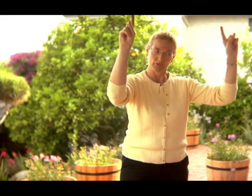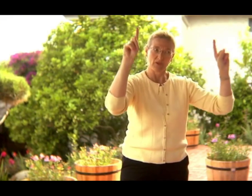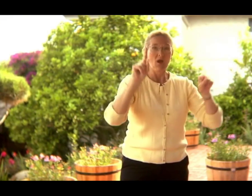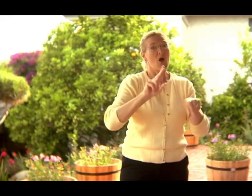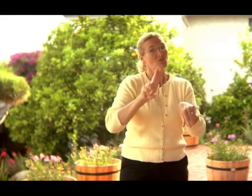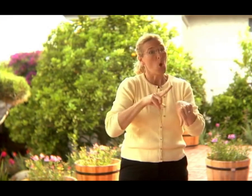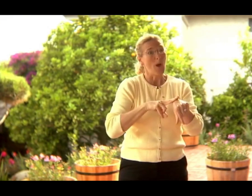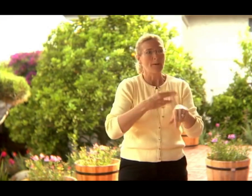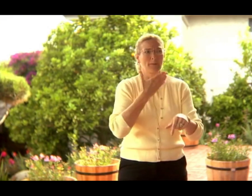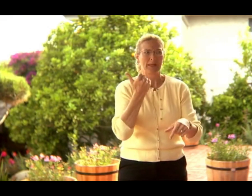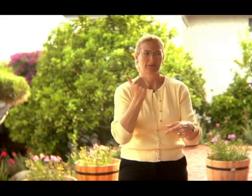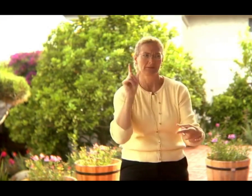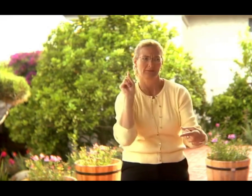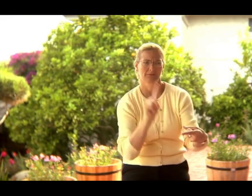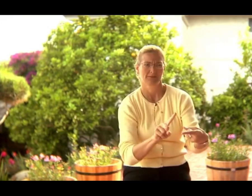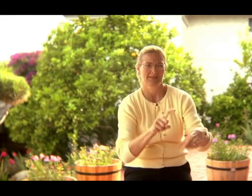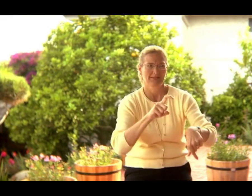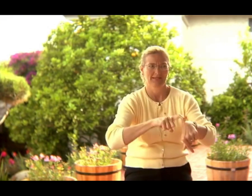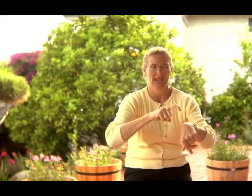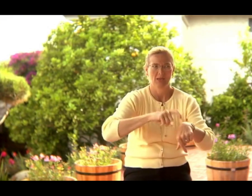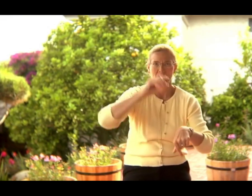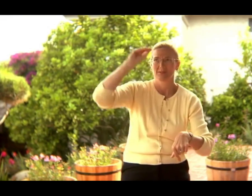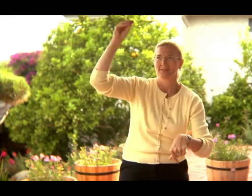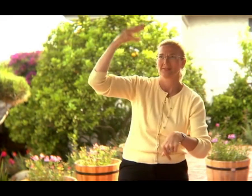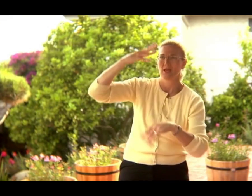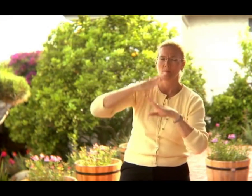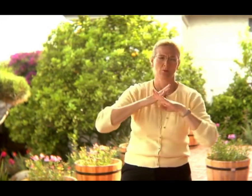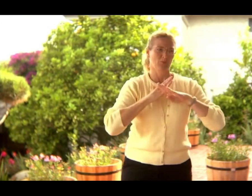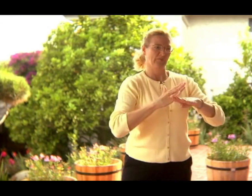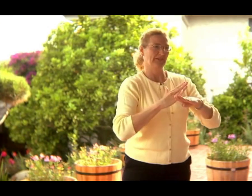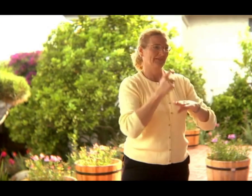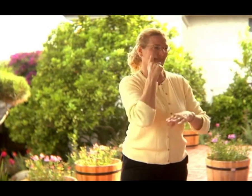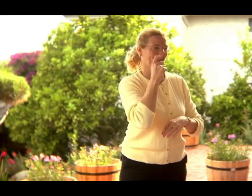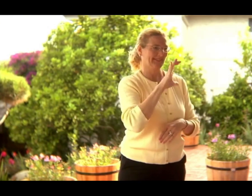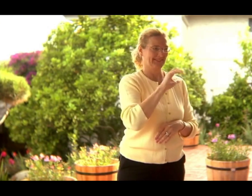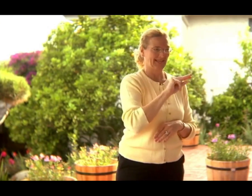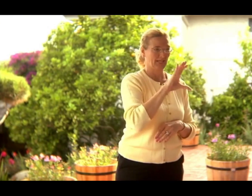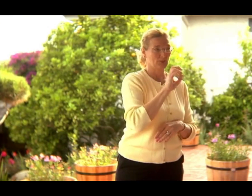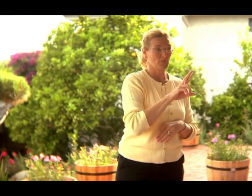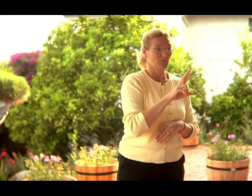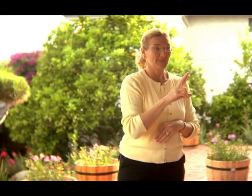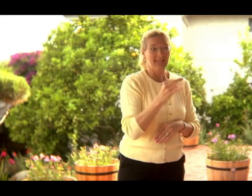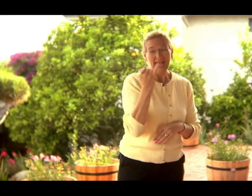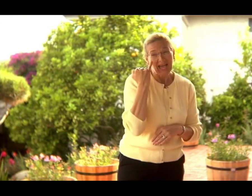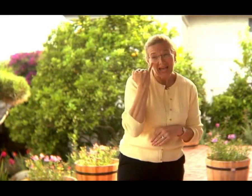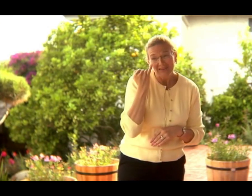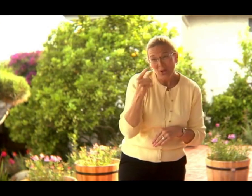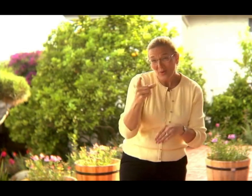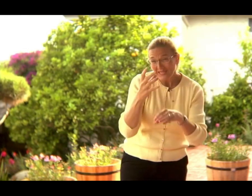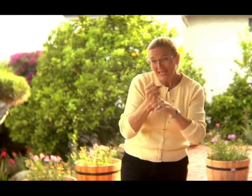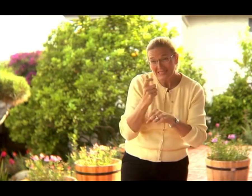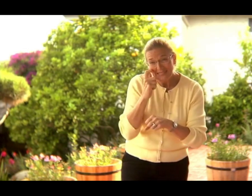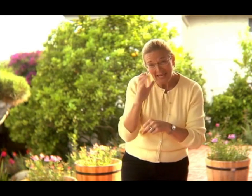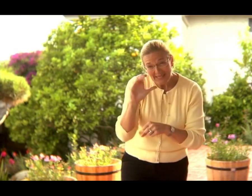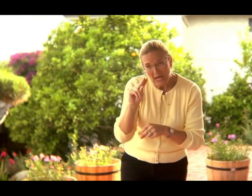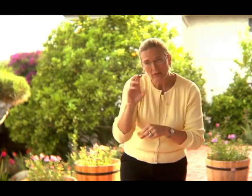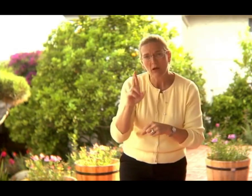Of course, the best thing is to prevent skin cancer by reducing your time in the sun. If you do get skin cancer,